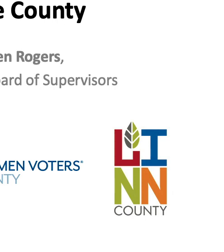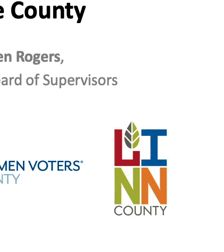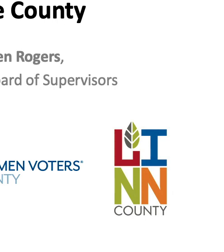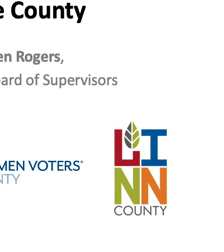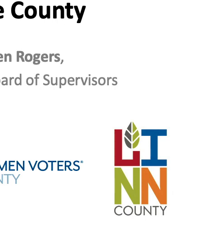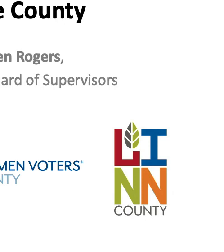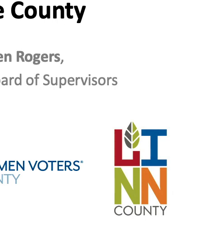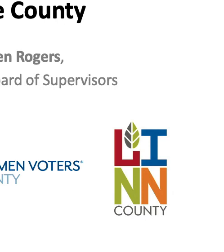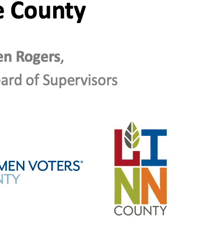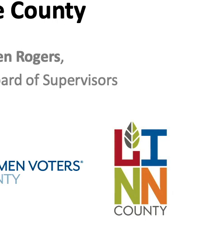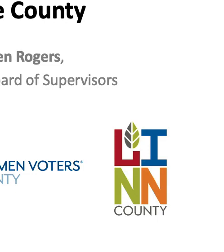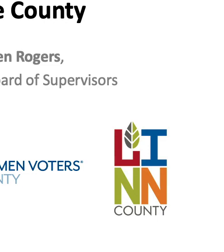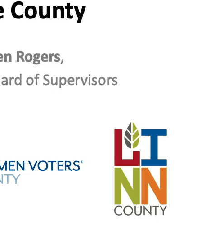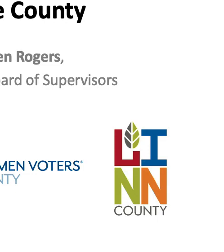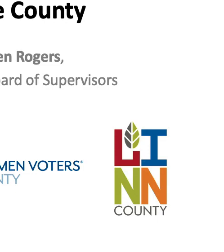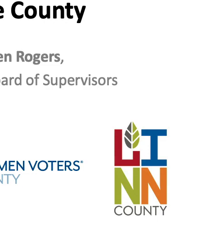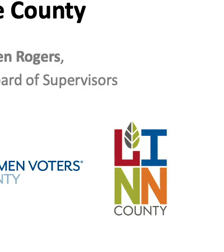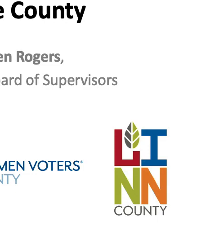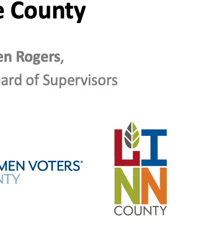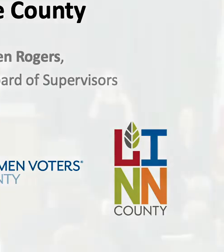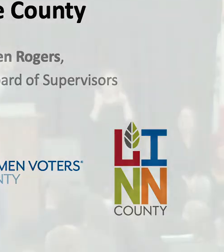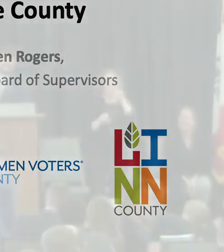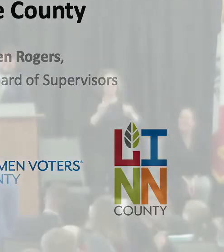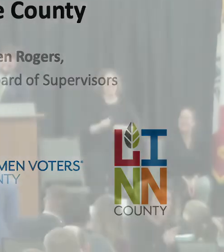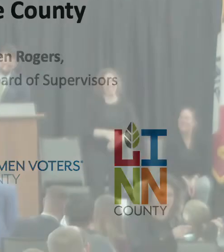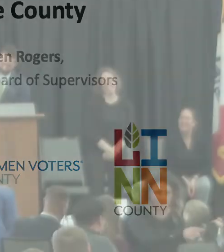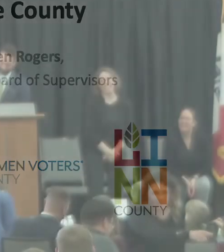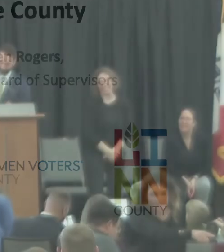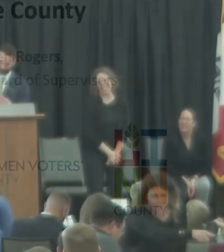All right, ready for these softballs?